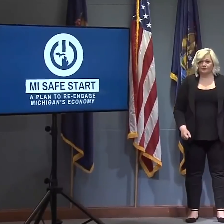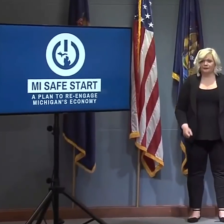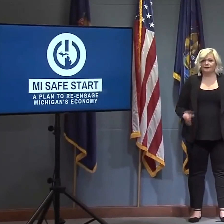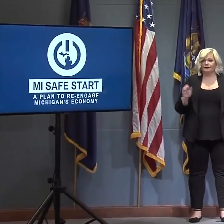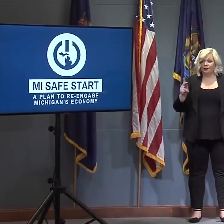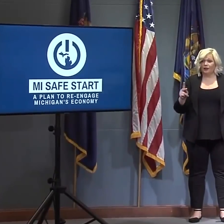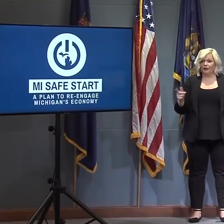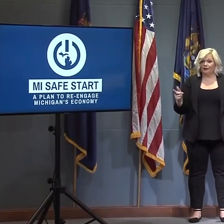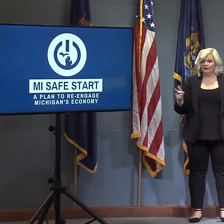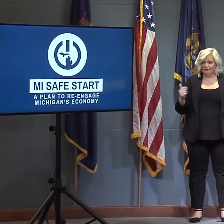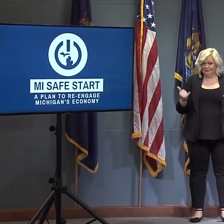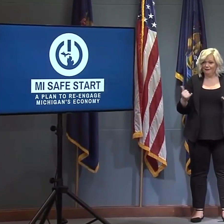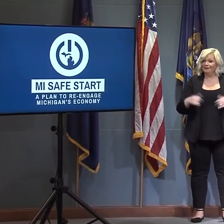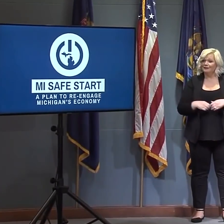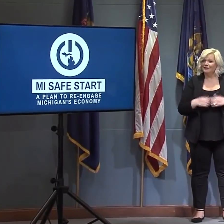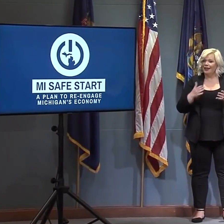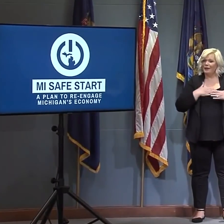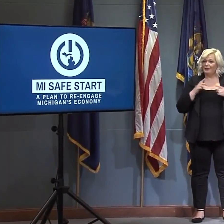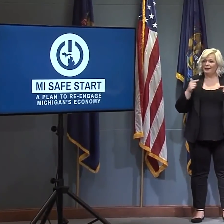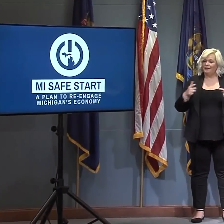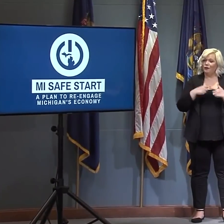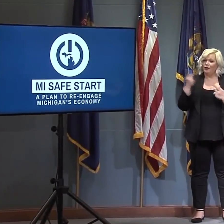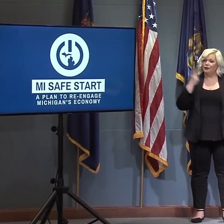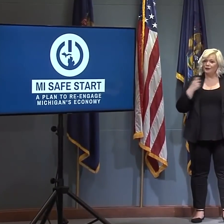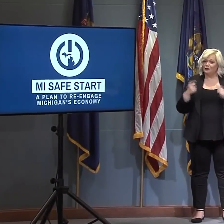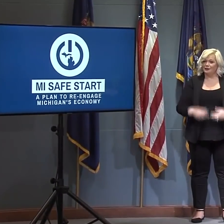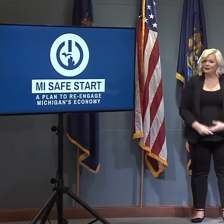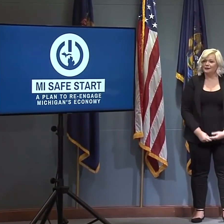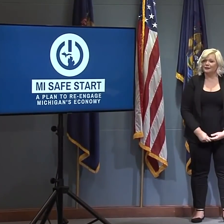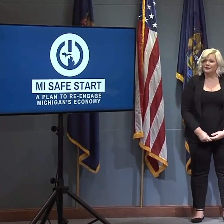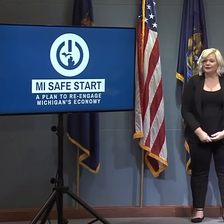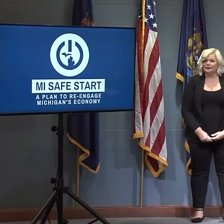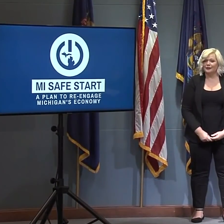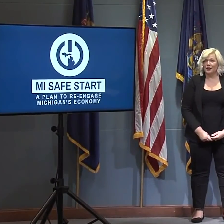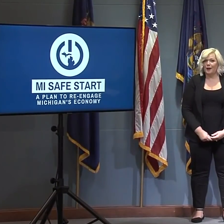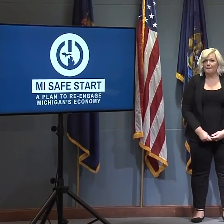All right, with that, I'm happy to open it up for some questions.